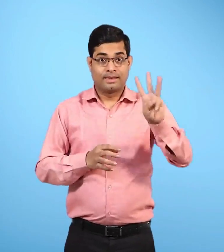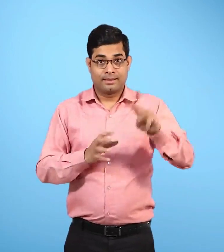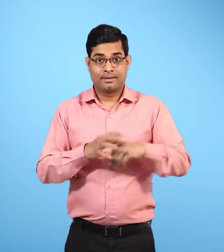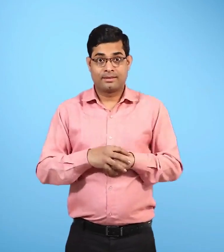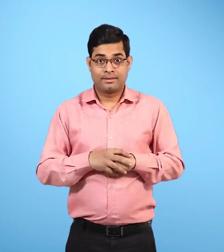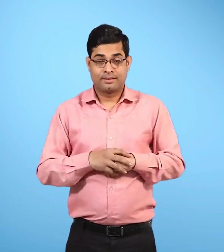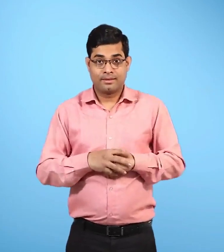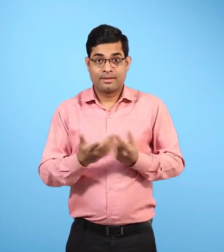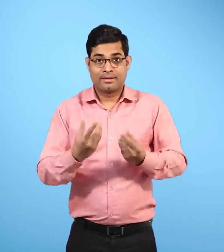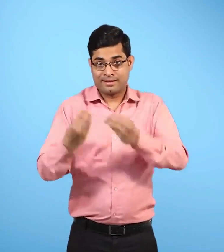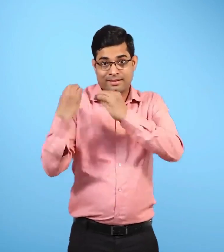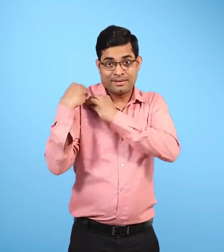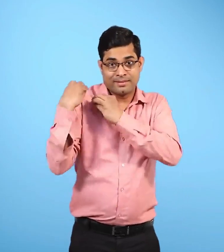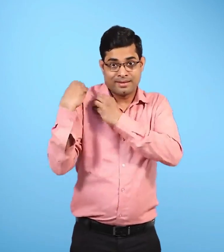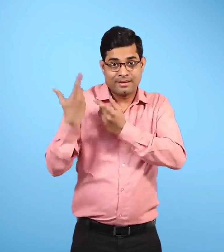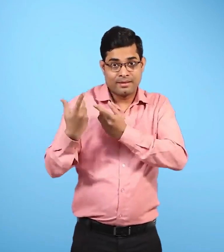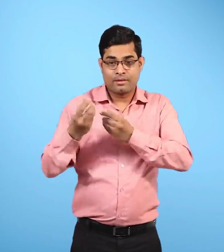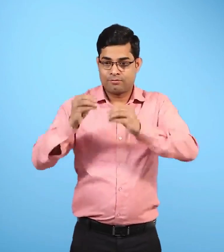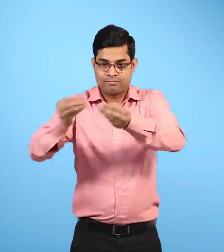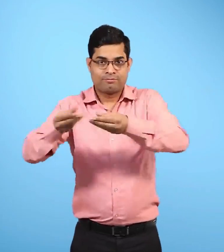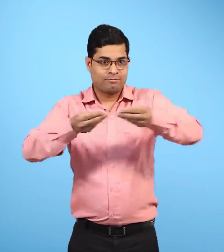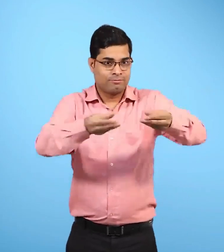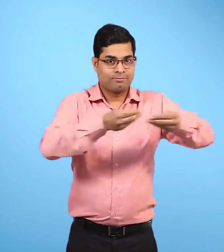3. Assign duties.